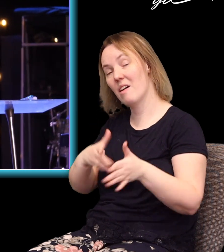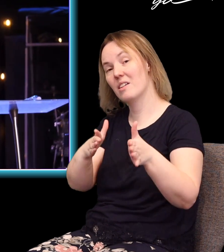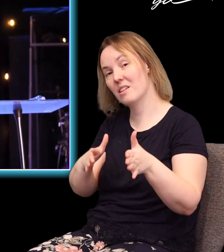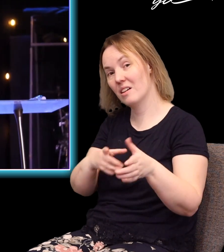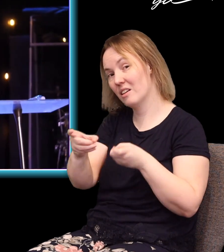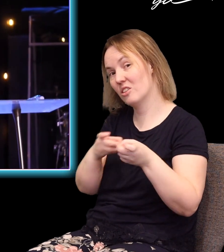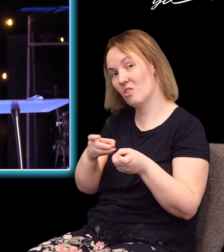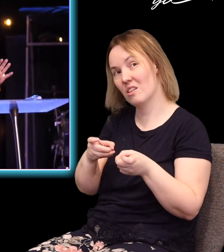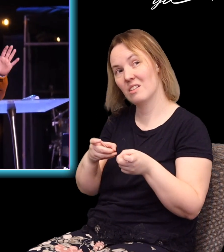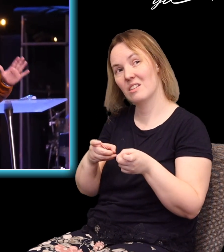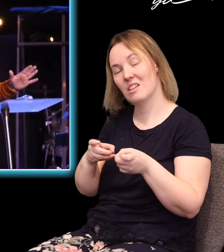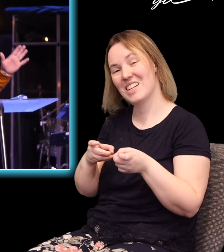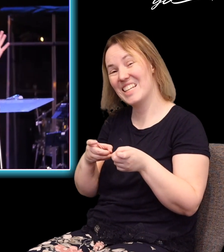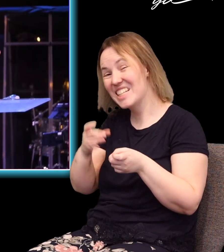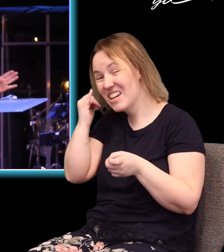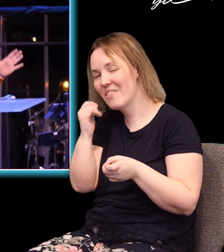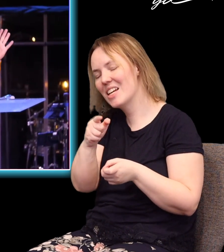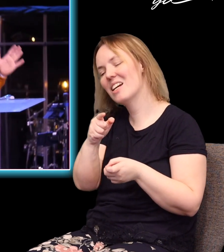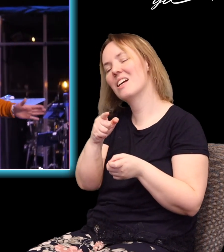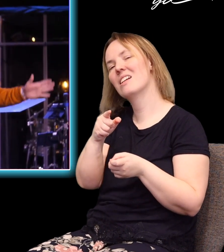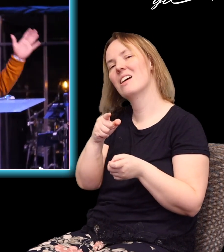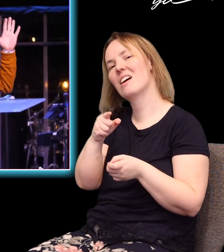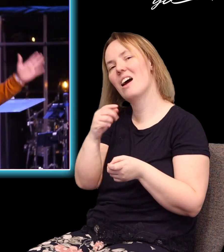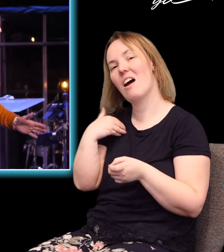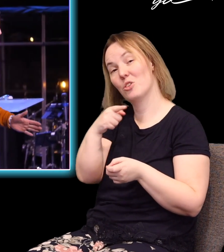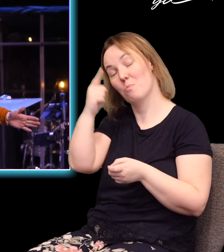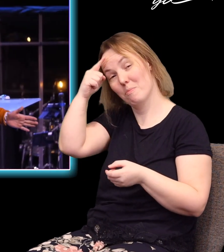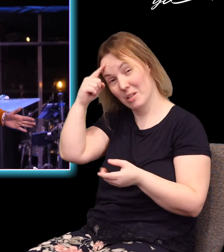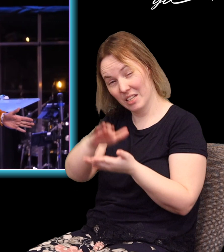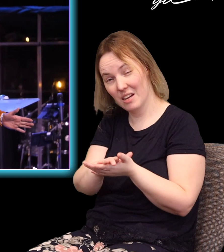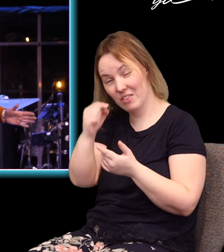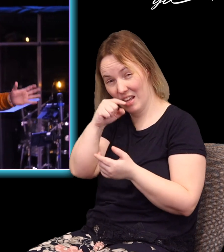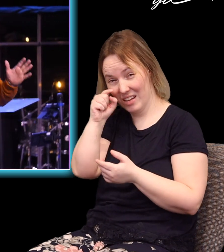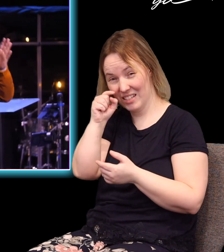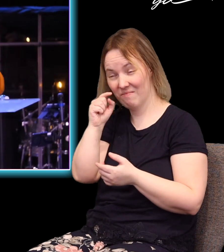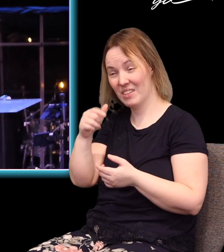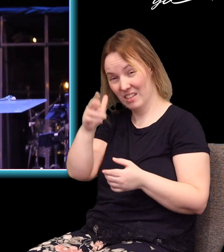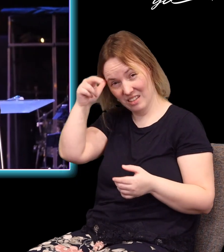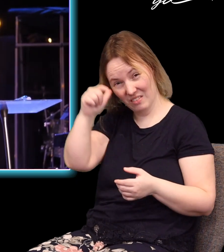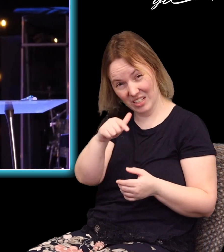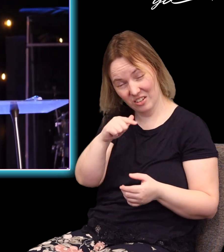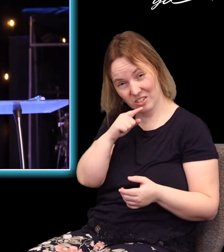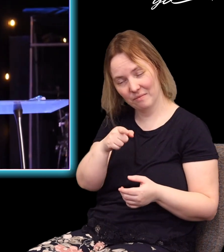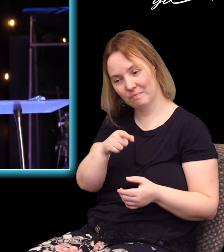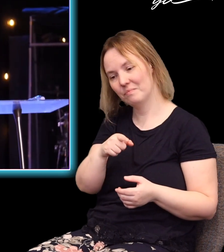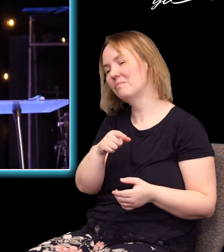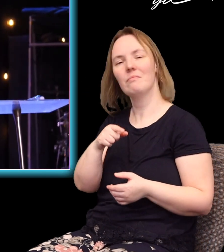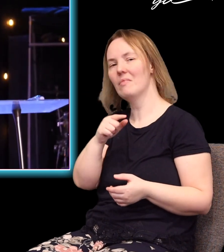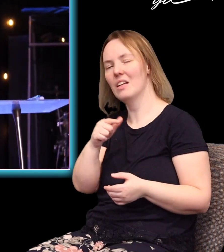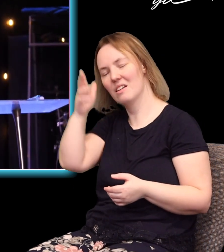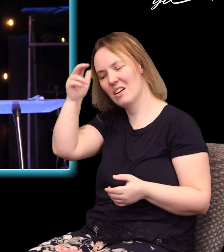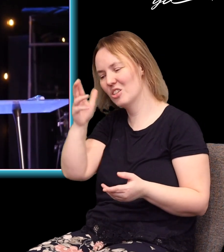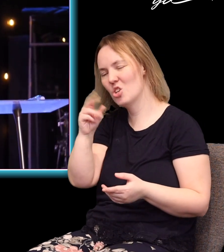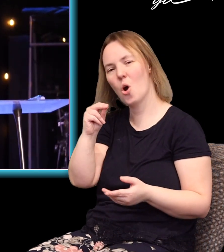we'll see in a moment, is if he can get you to believe the lies he tells you. He has no right to you anymore. Legally